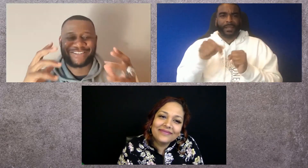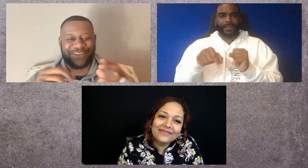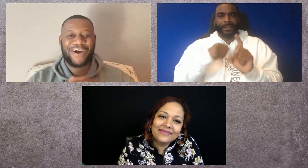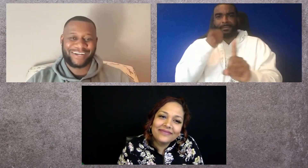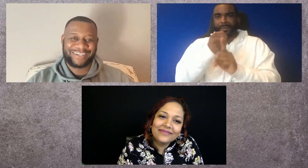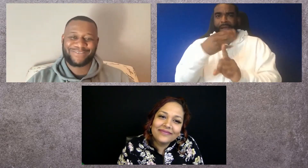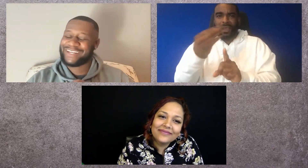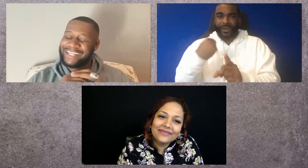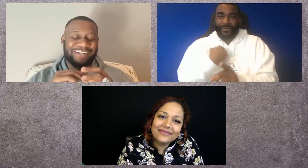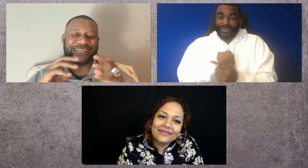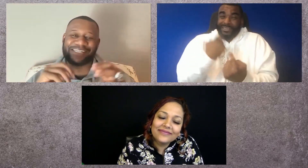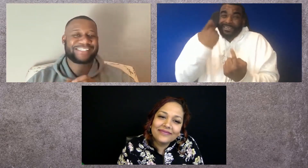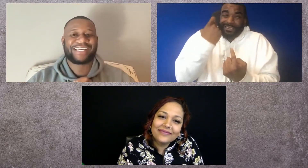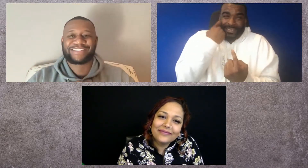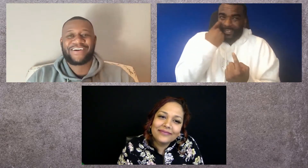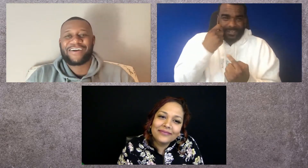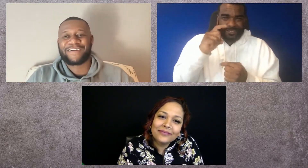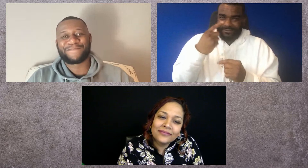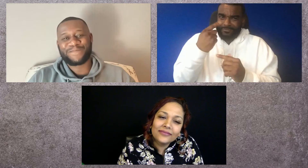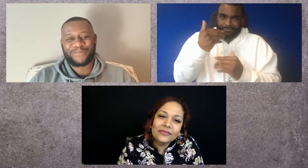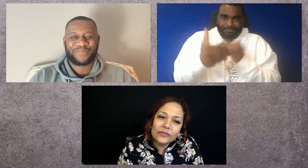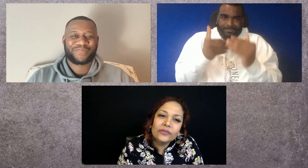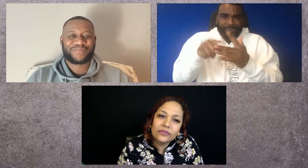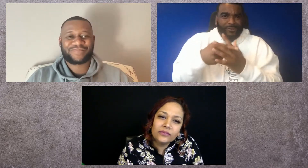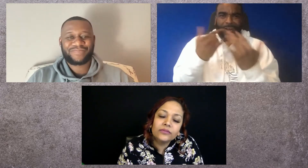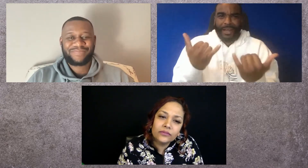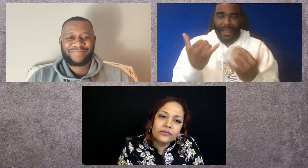just getting started, literally just getting started.